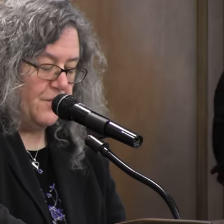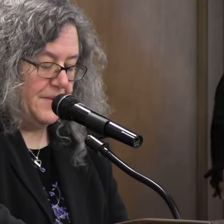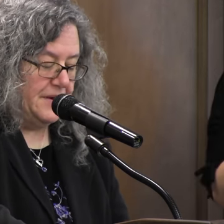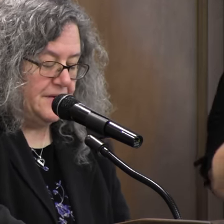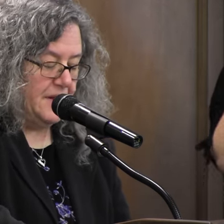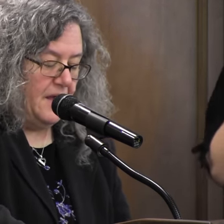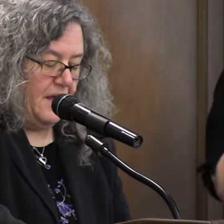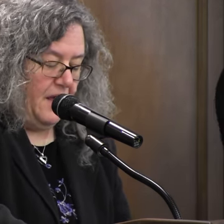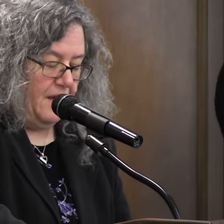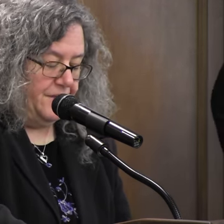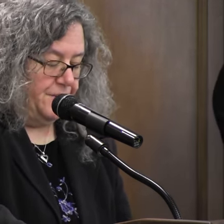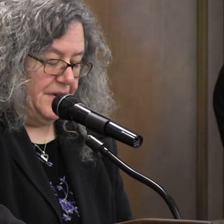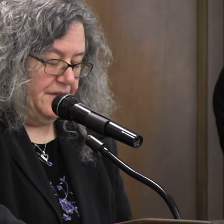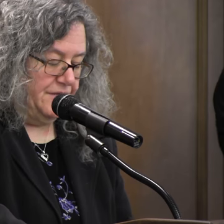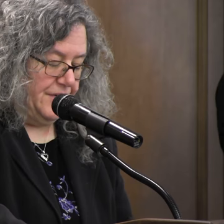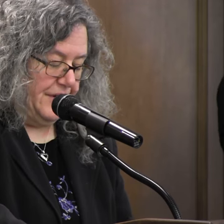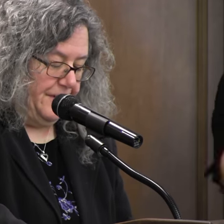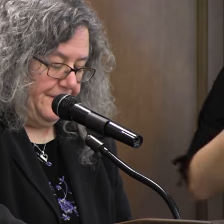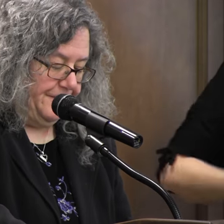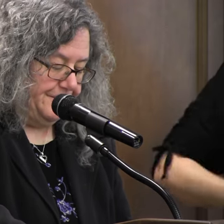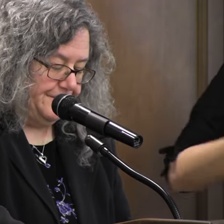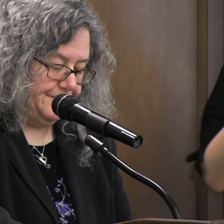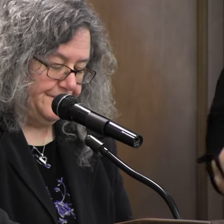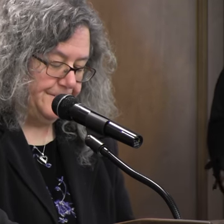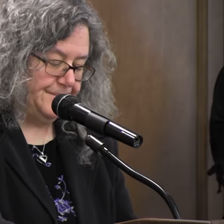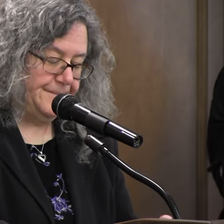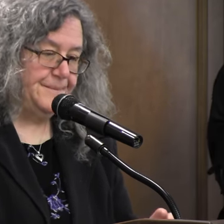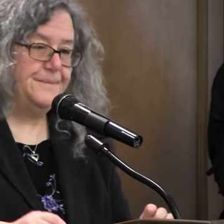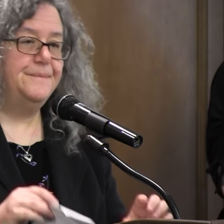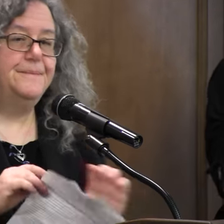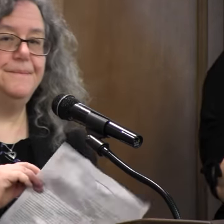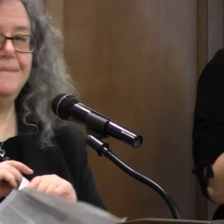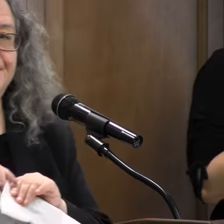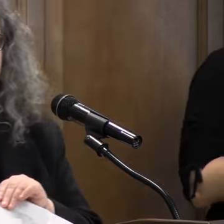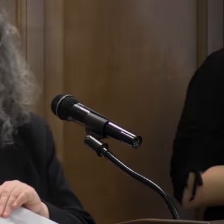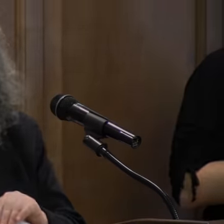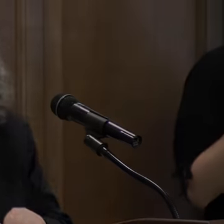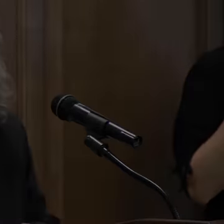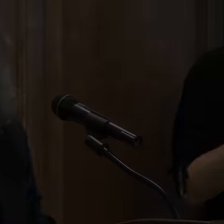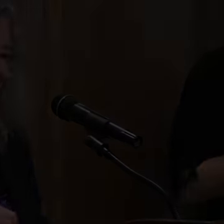crucial moment of human history. Thank you.